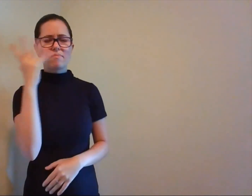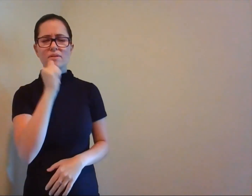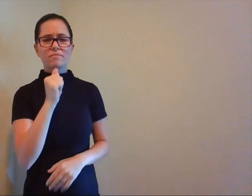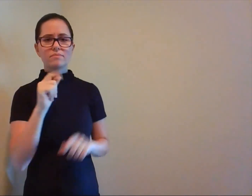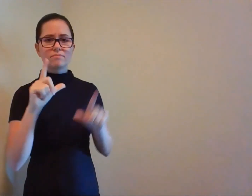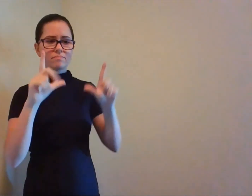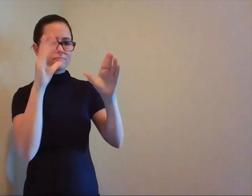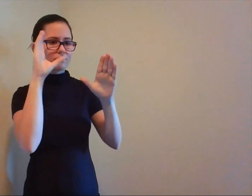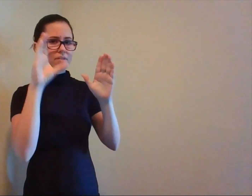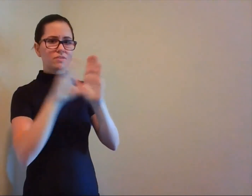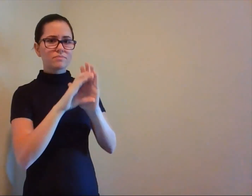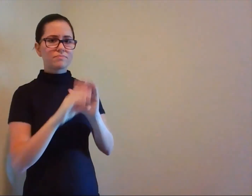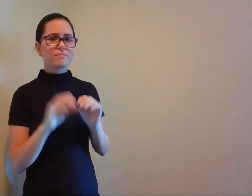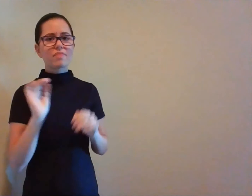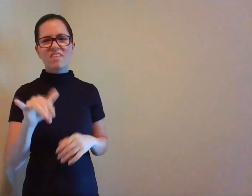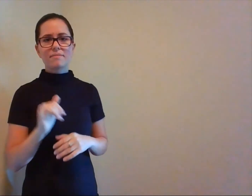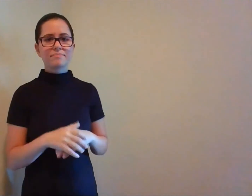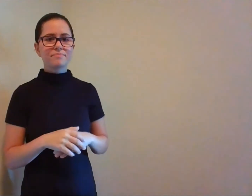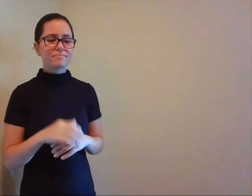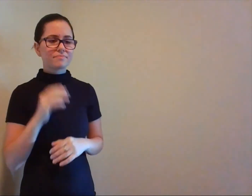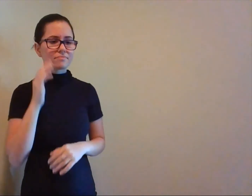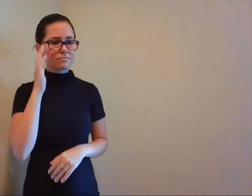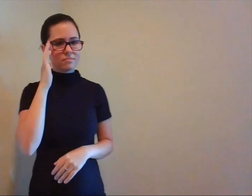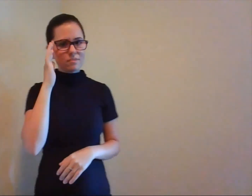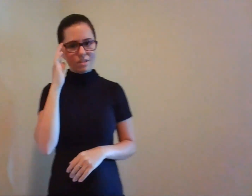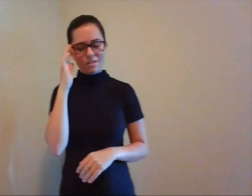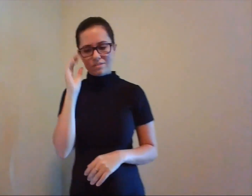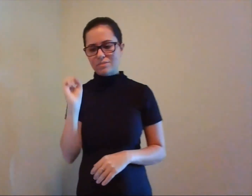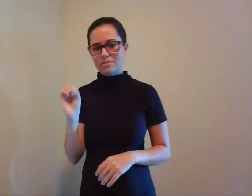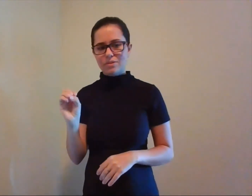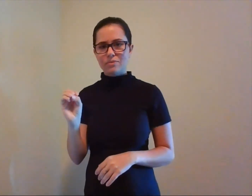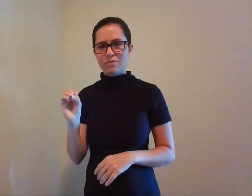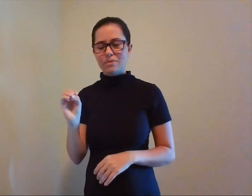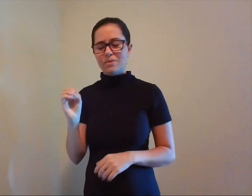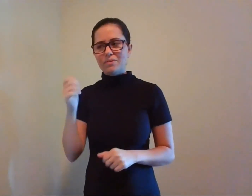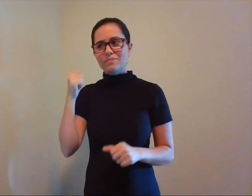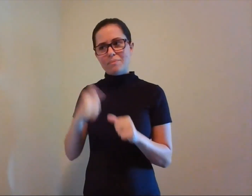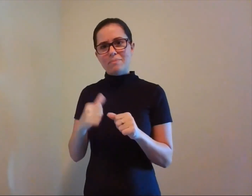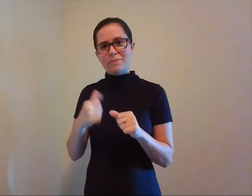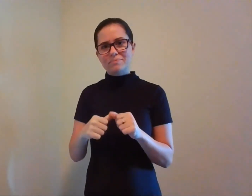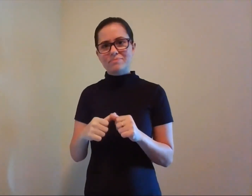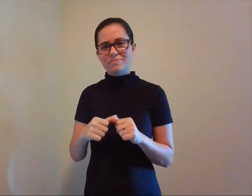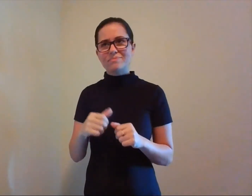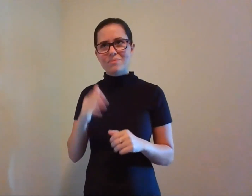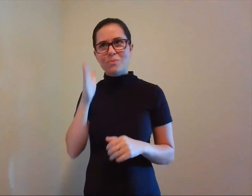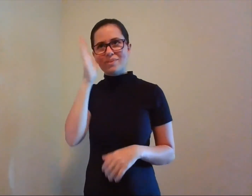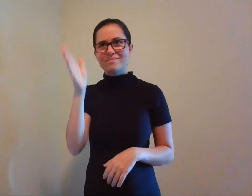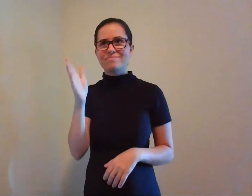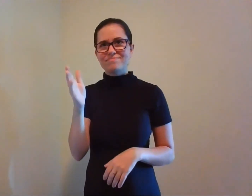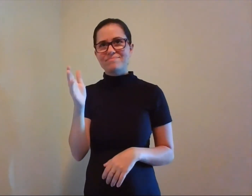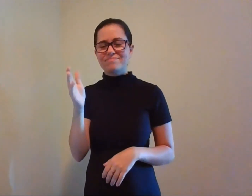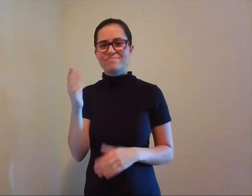the secret to a long marriage. So I do want to tell one more story before. Spoiler alert! I think I'm kind of answering it along the way. But okay,